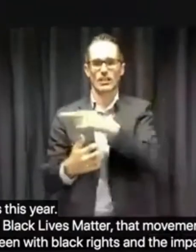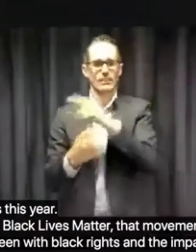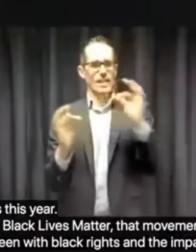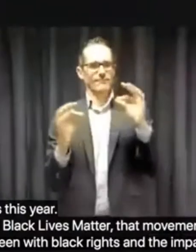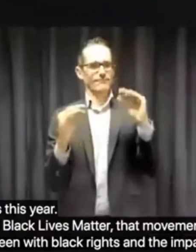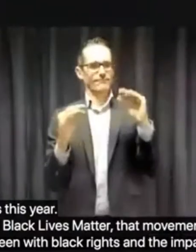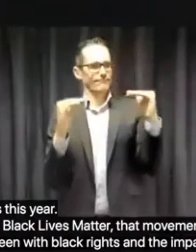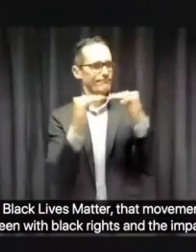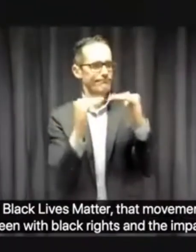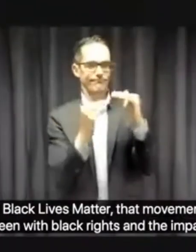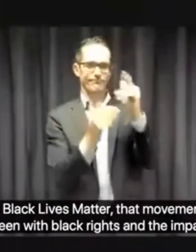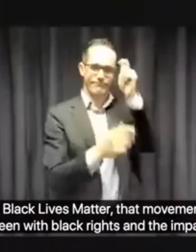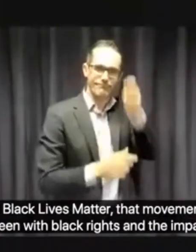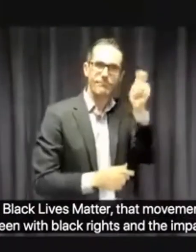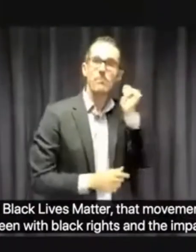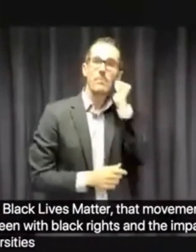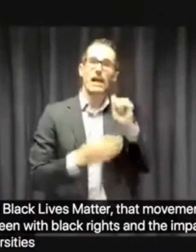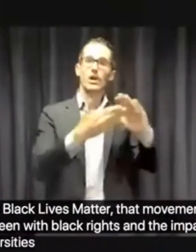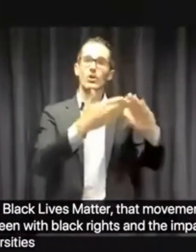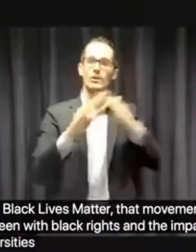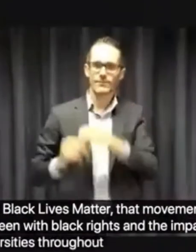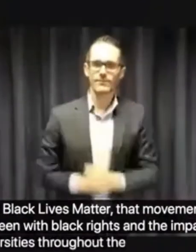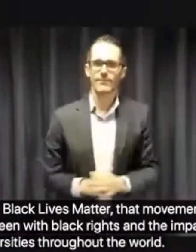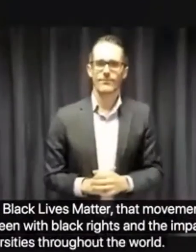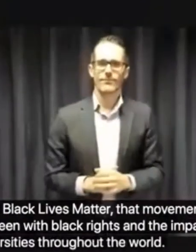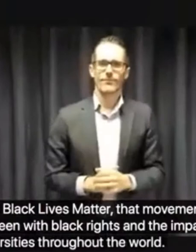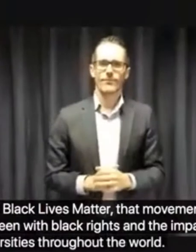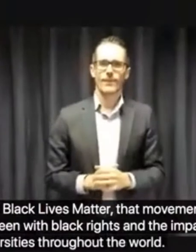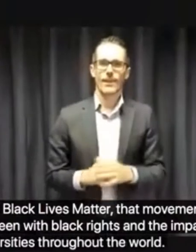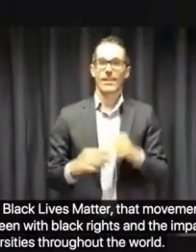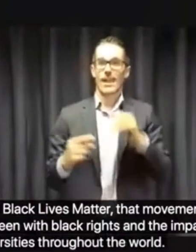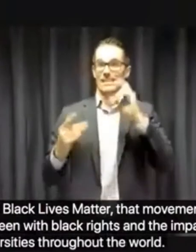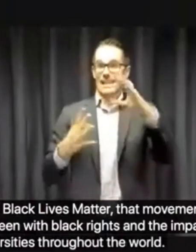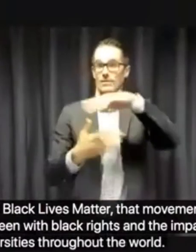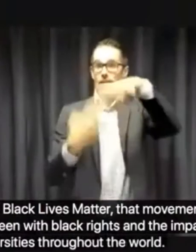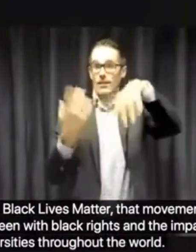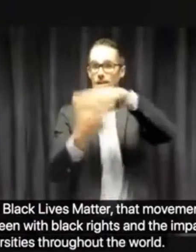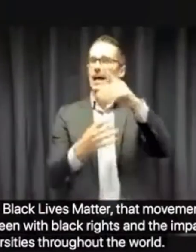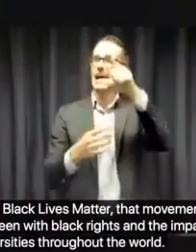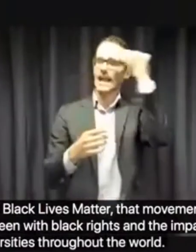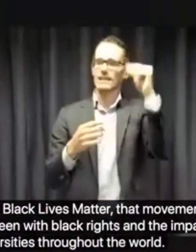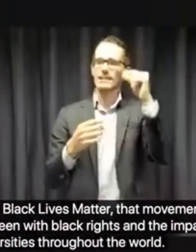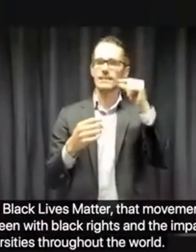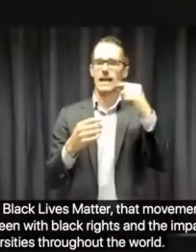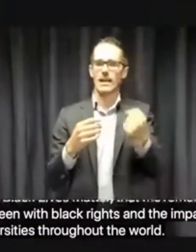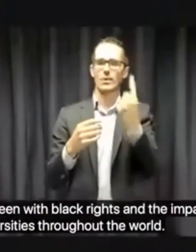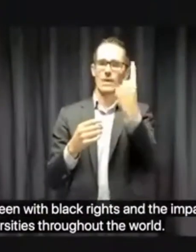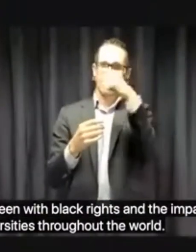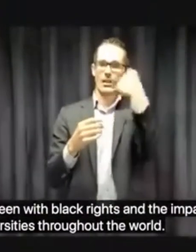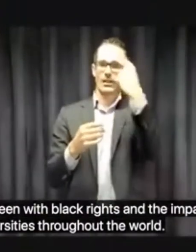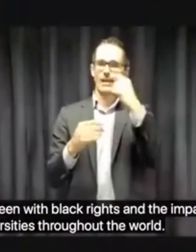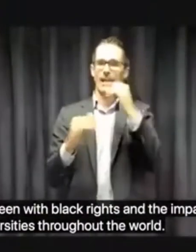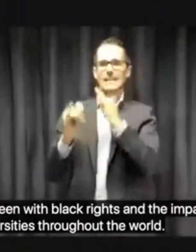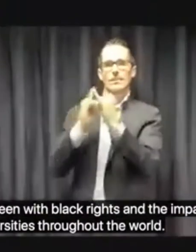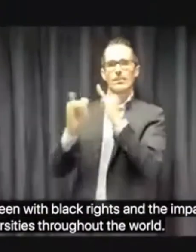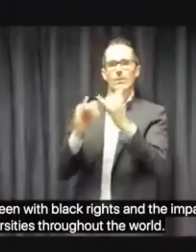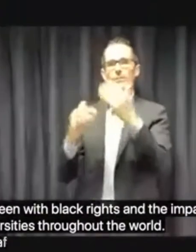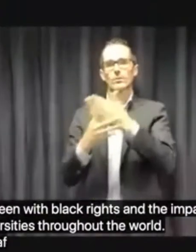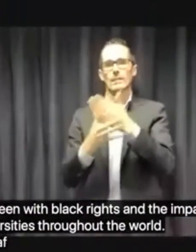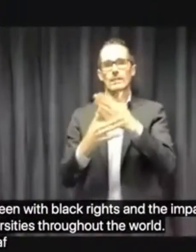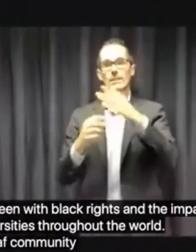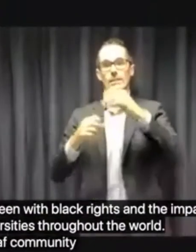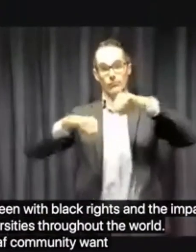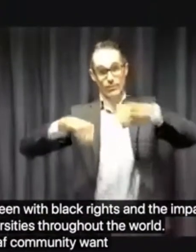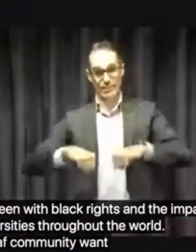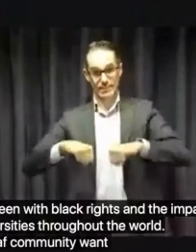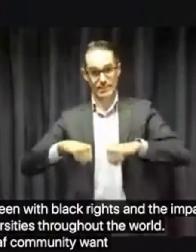the president of Gallaudet University because they were paying their respects to black individuals. And Gallaudet had